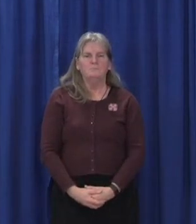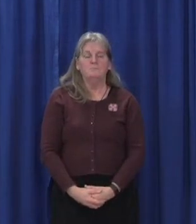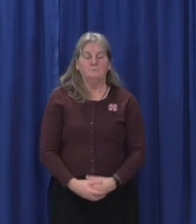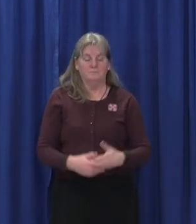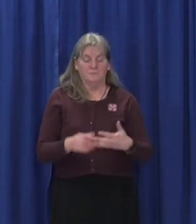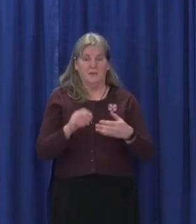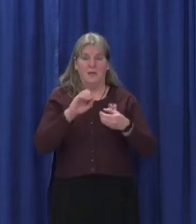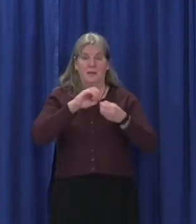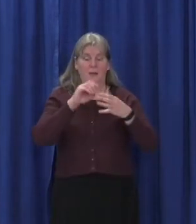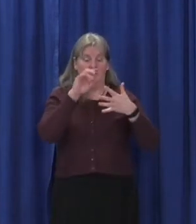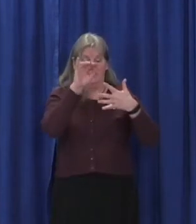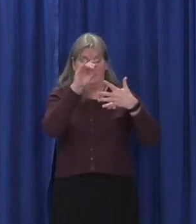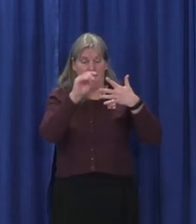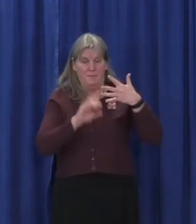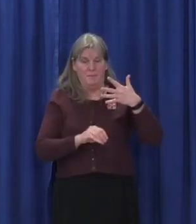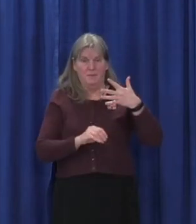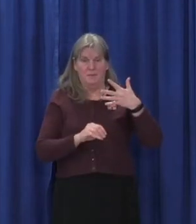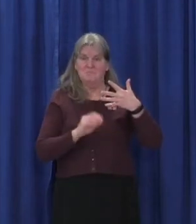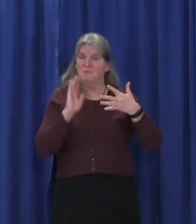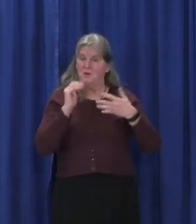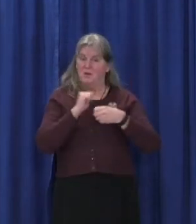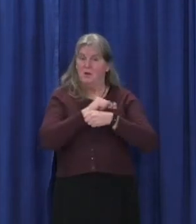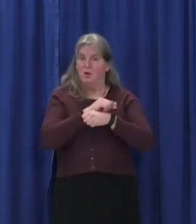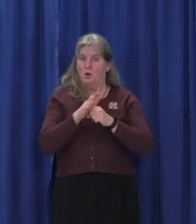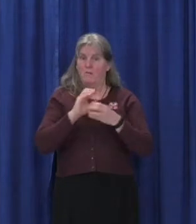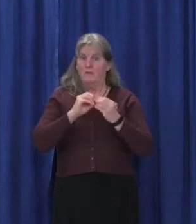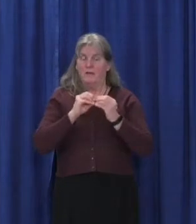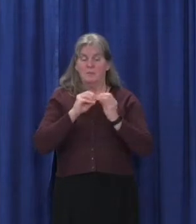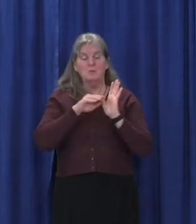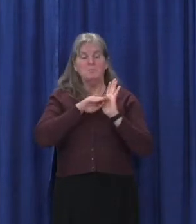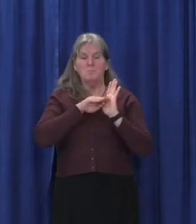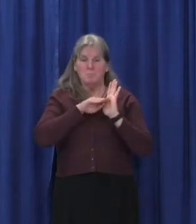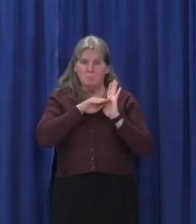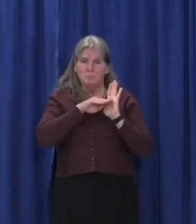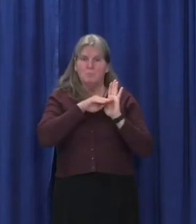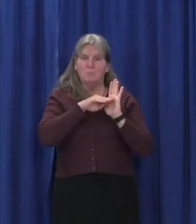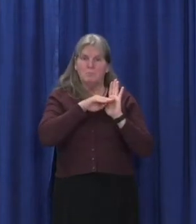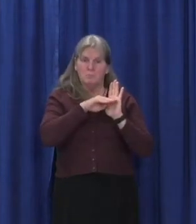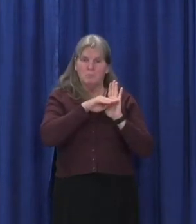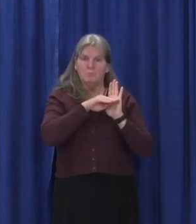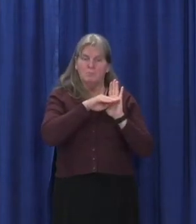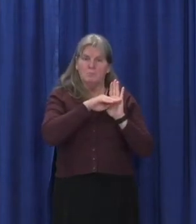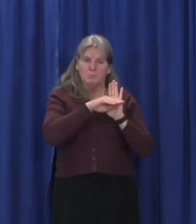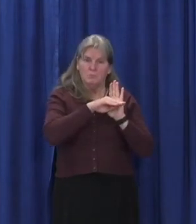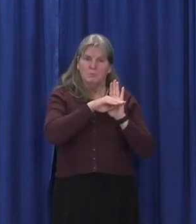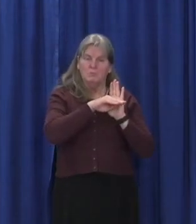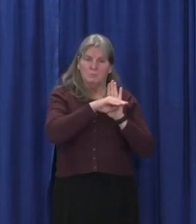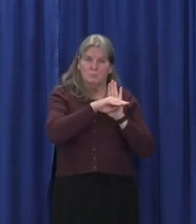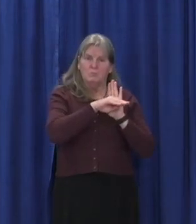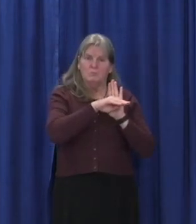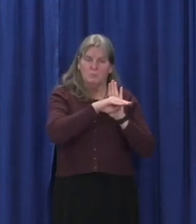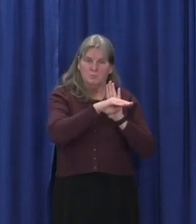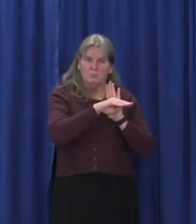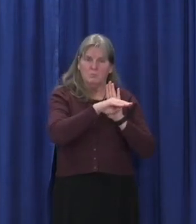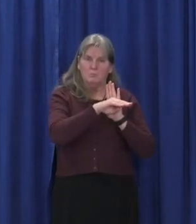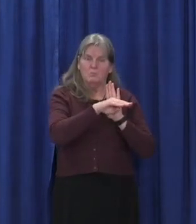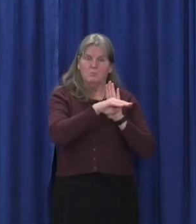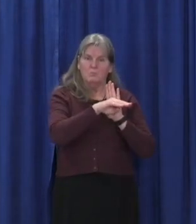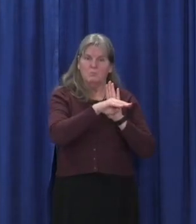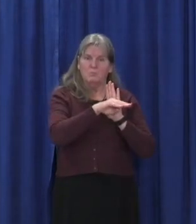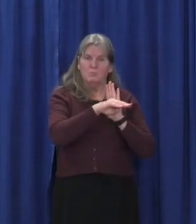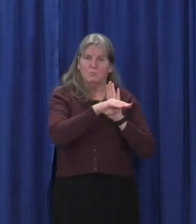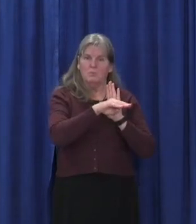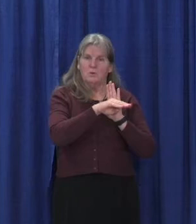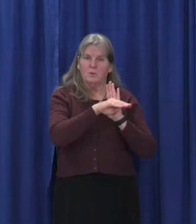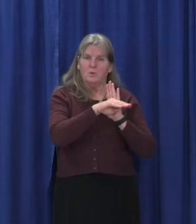These numbers show us that we're at a stable level of COVID-19 infection. We